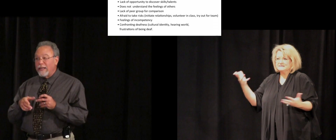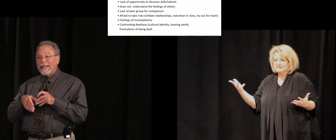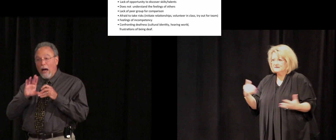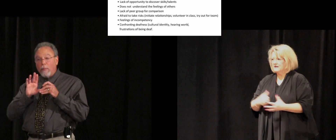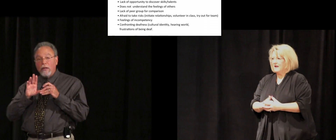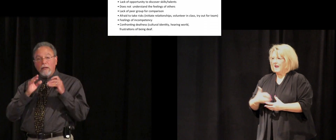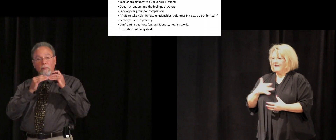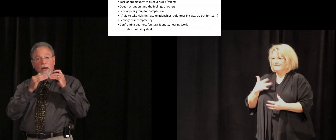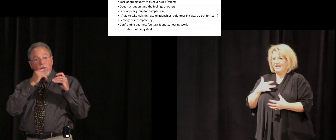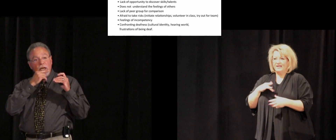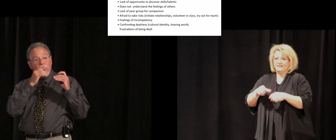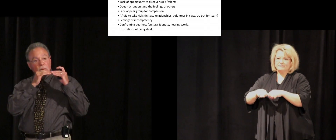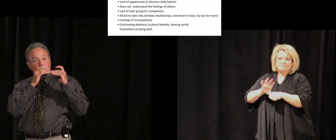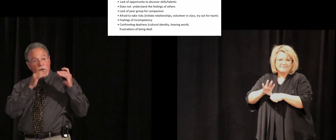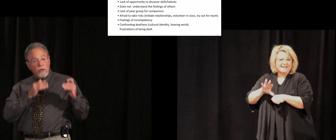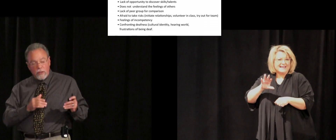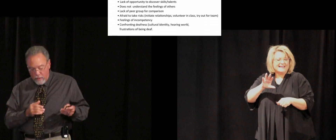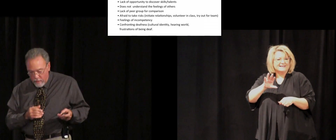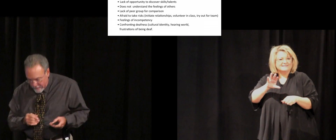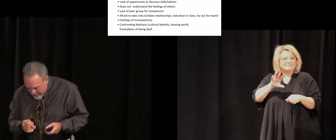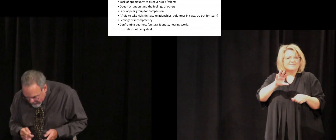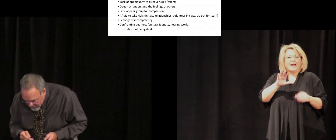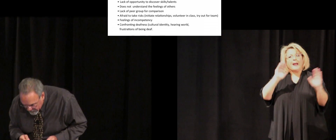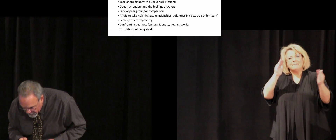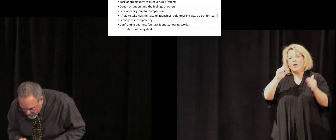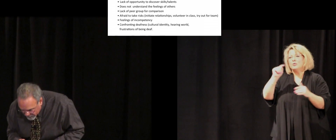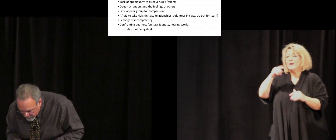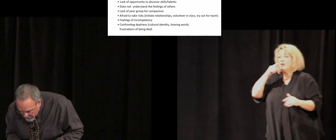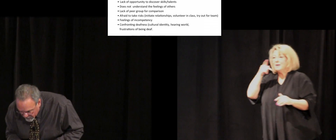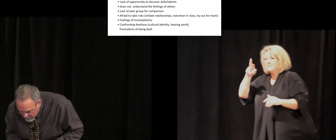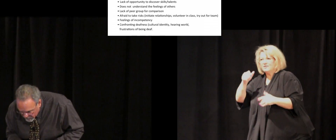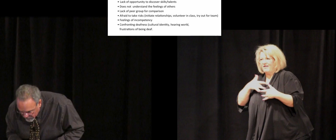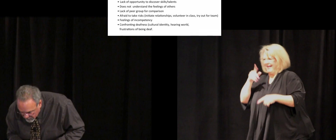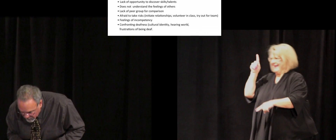they lack the sense of direction for the future,